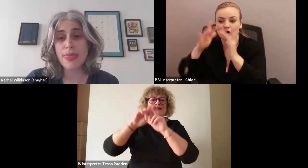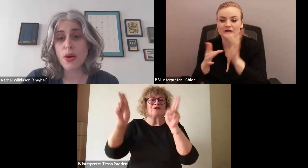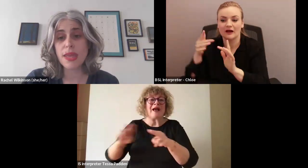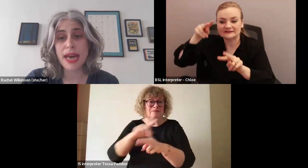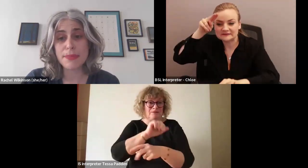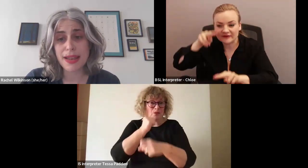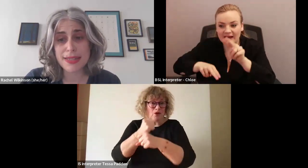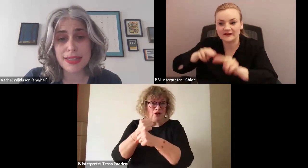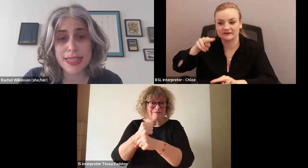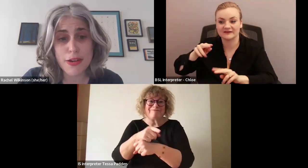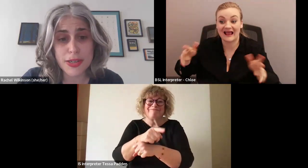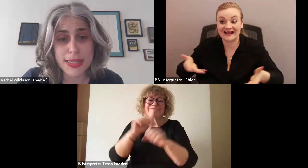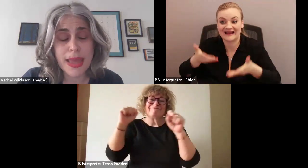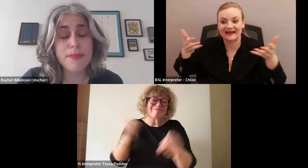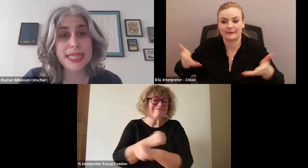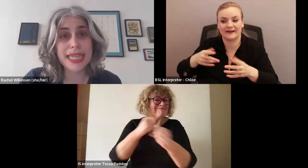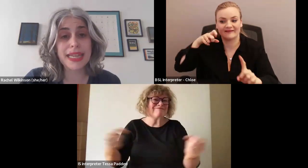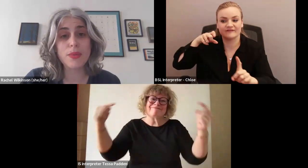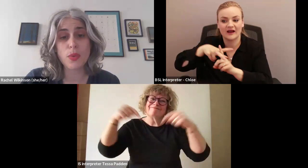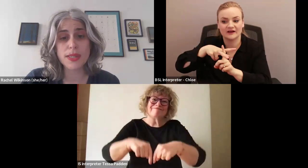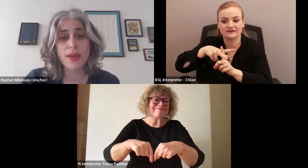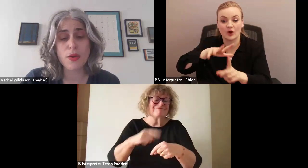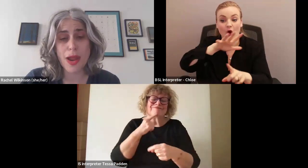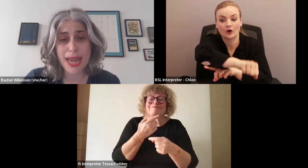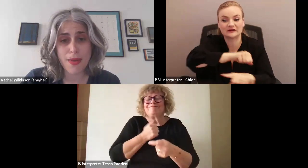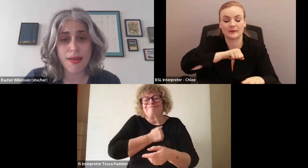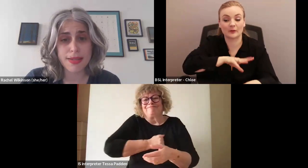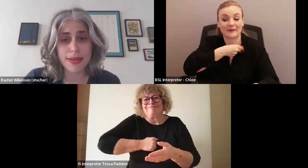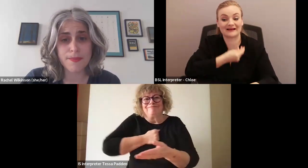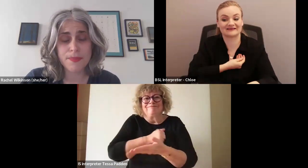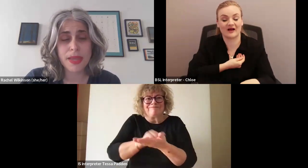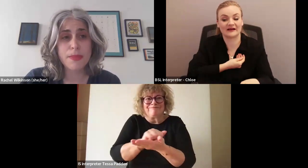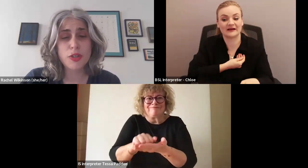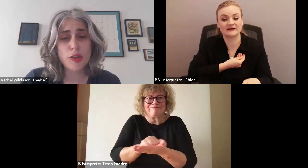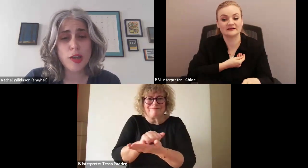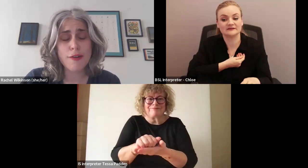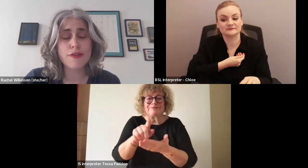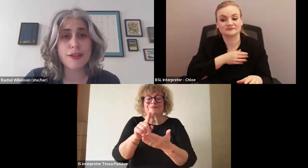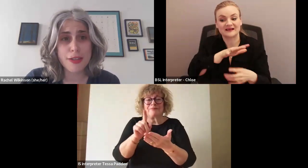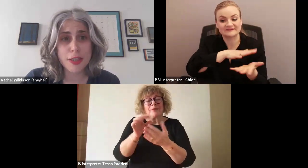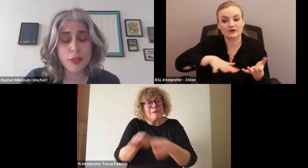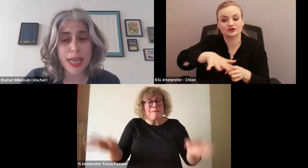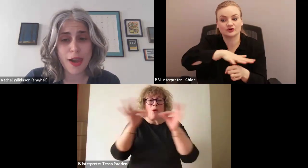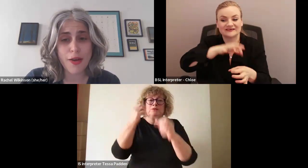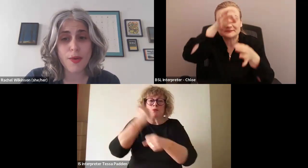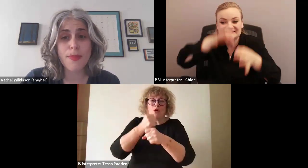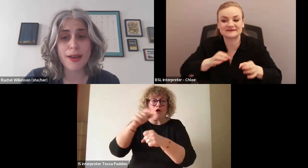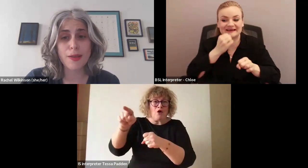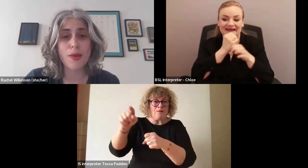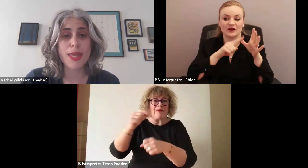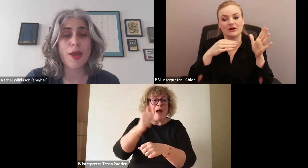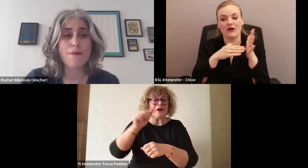violence in the occupied Palestinian territories, particularly with what's going on right now in Gaza. But do look out for another digital